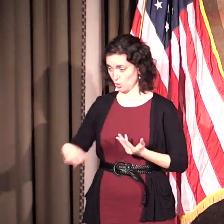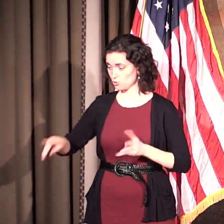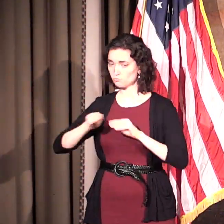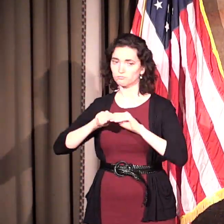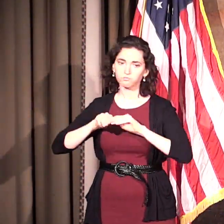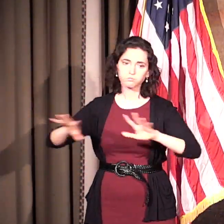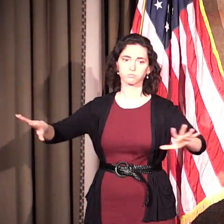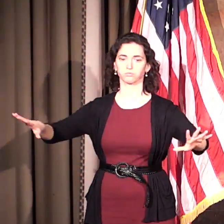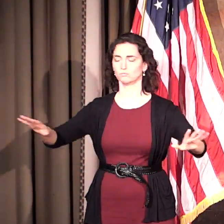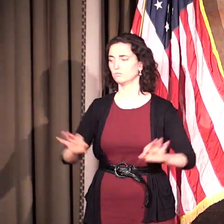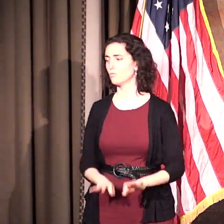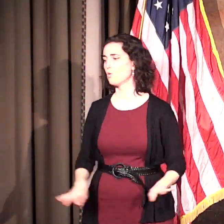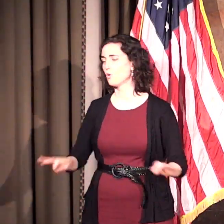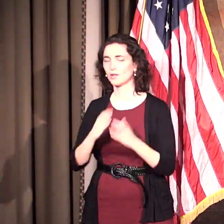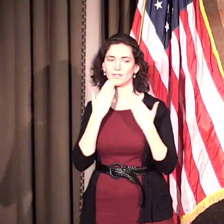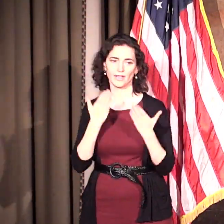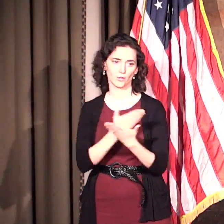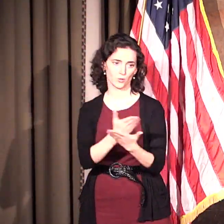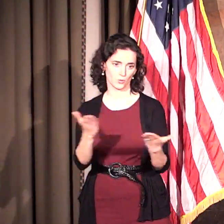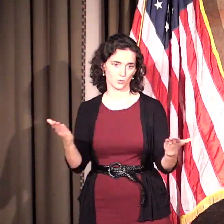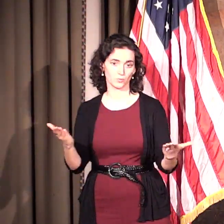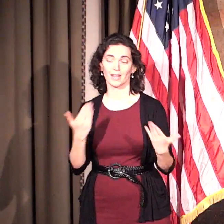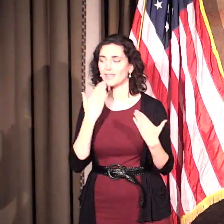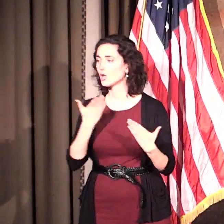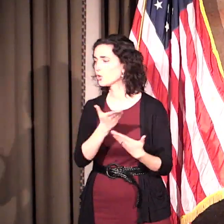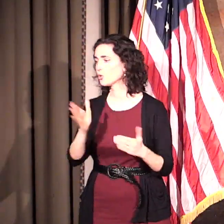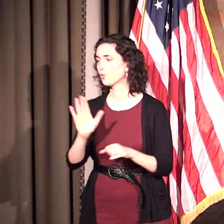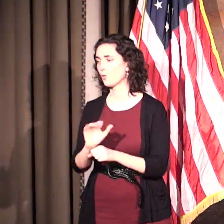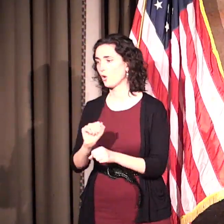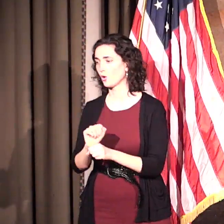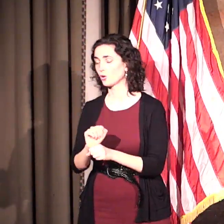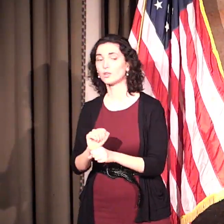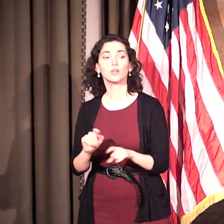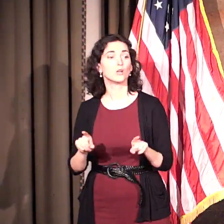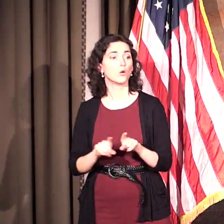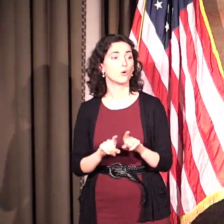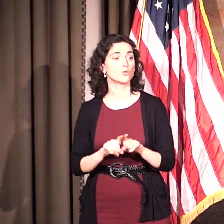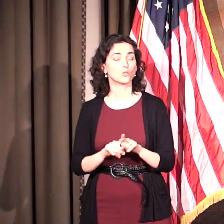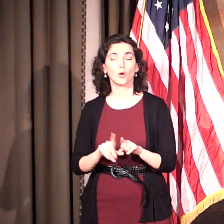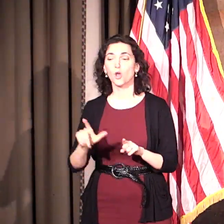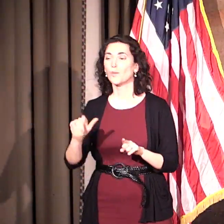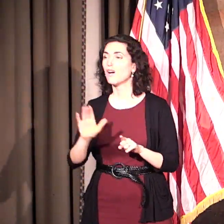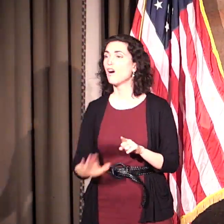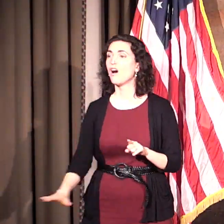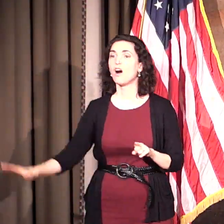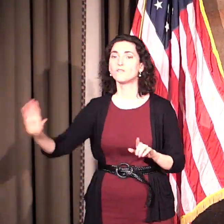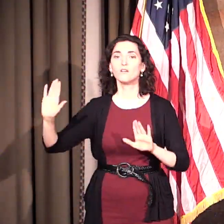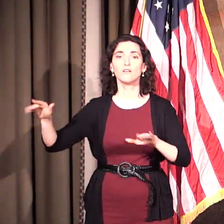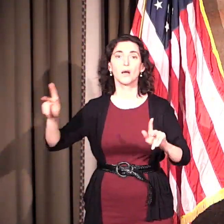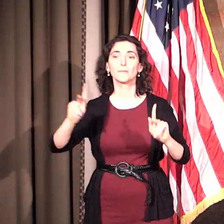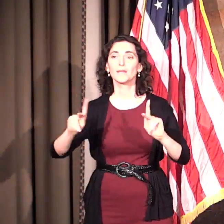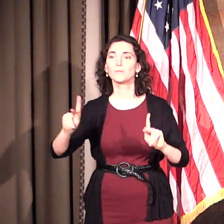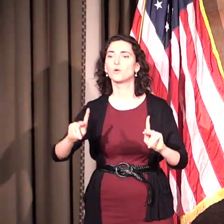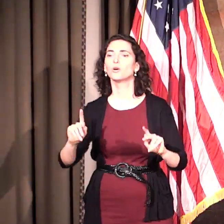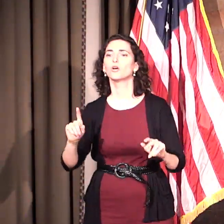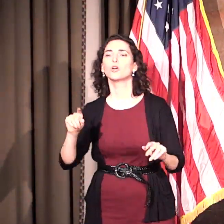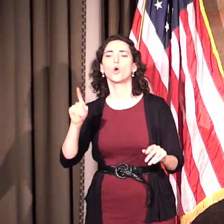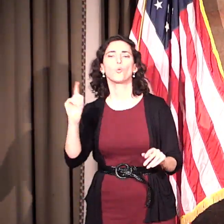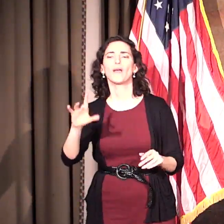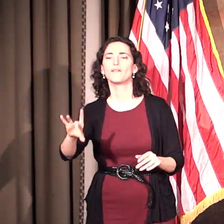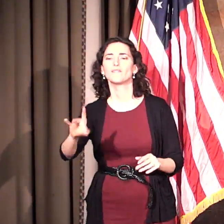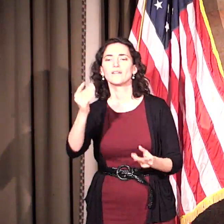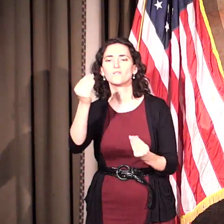of Louisiana, and I thank you for what you're doing. I also want to encourage the people of Louisiana to choose their sources of